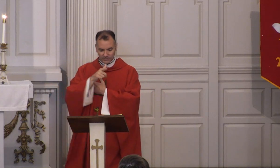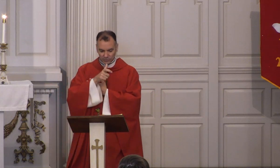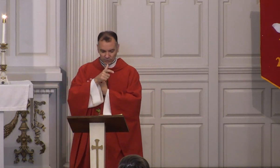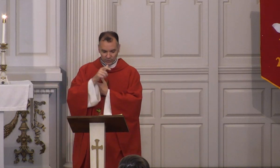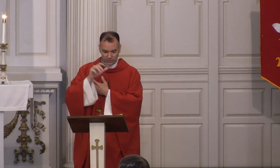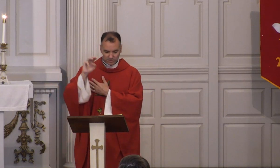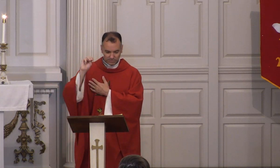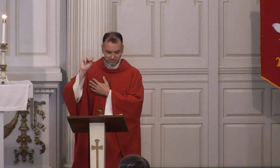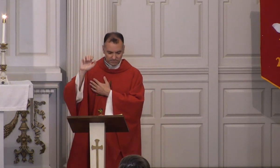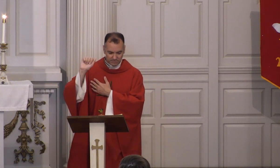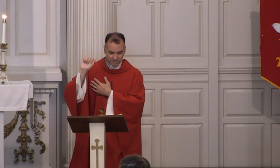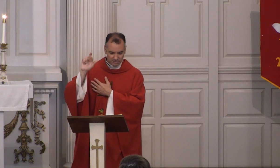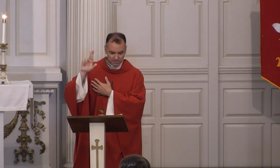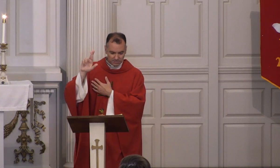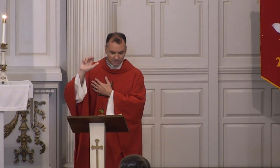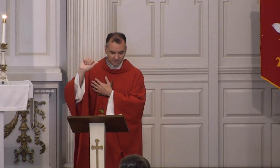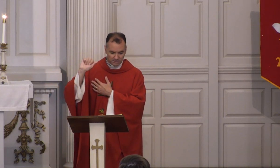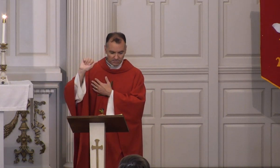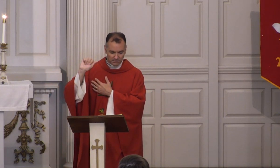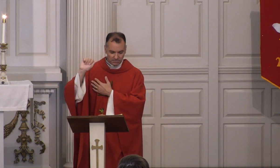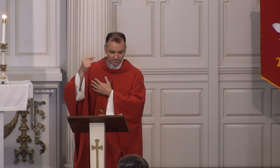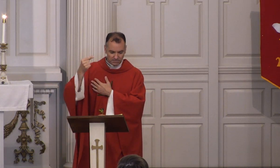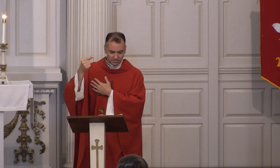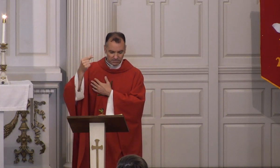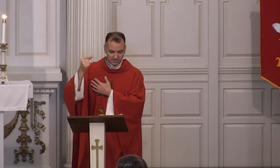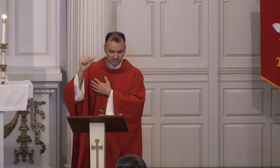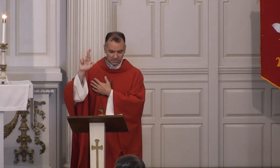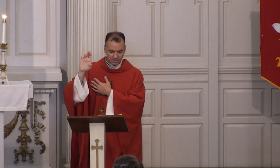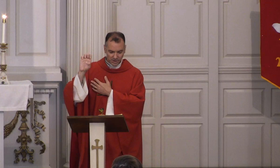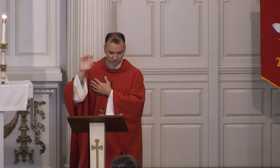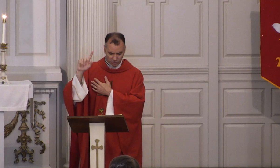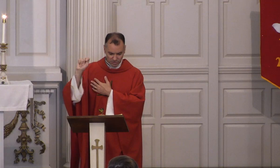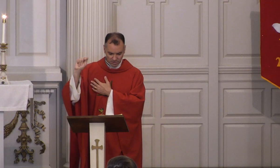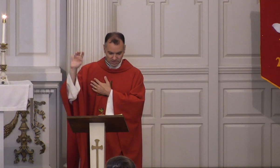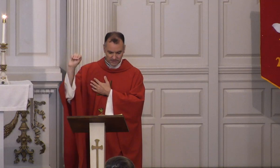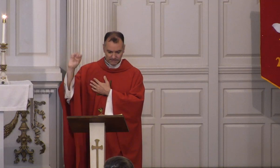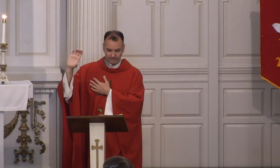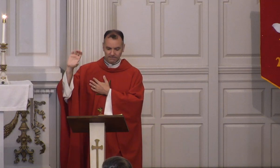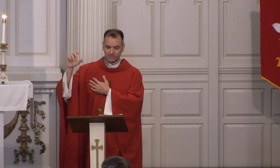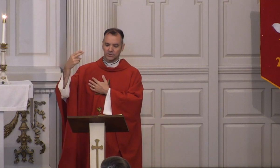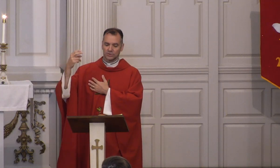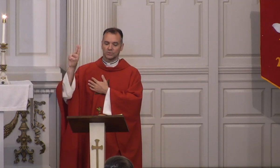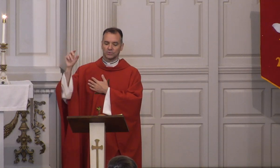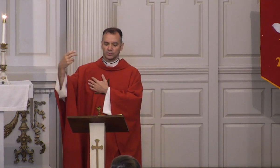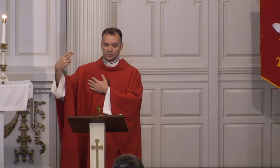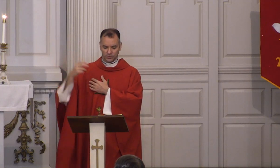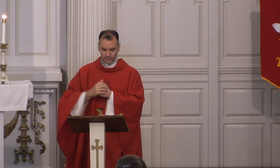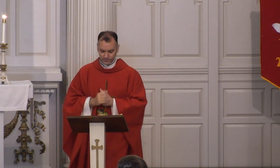This Mass is being offered for the intention of Margaret McHugh.